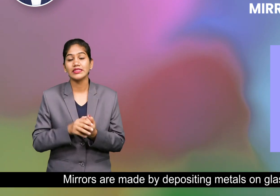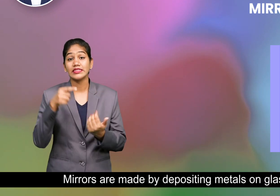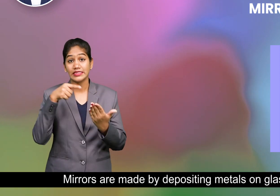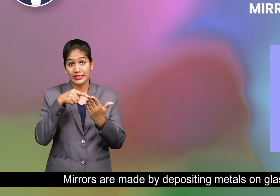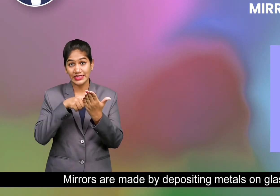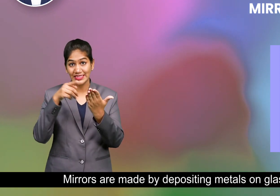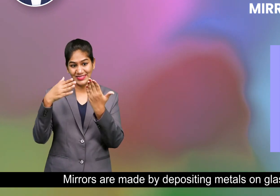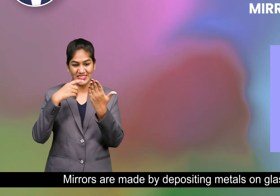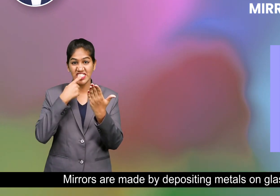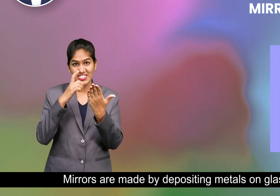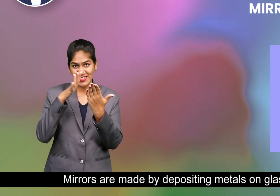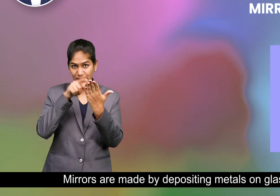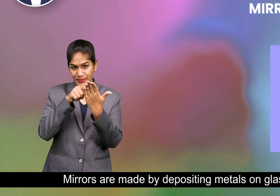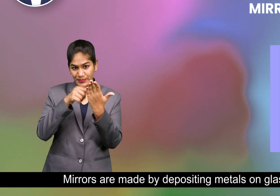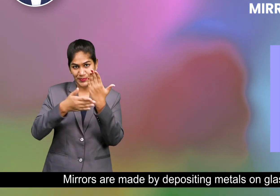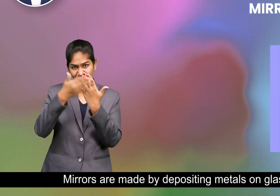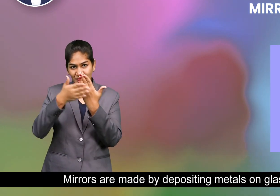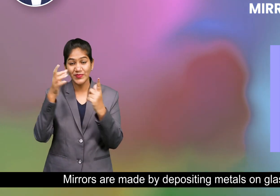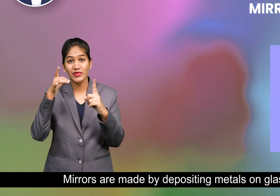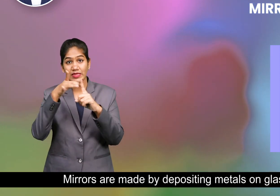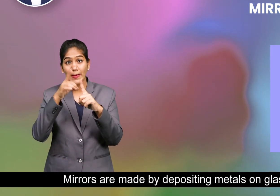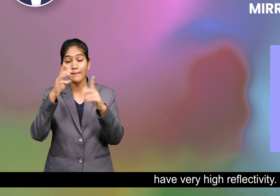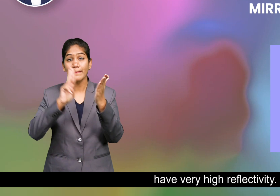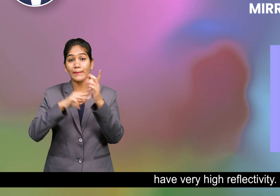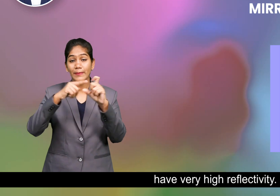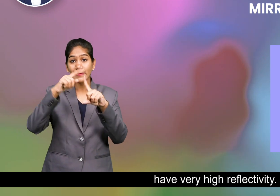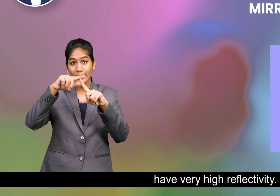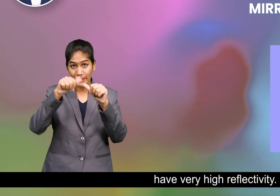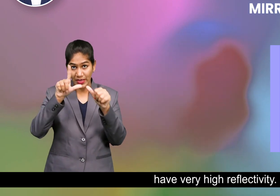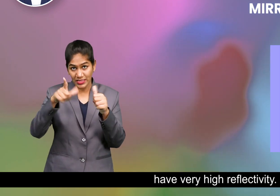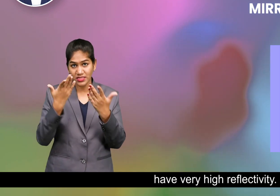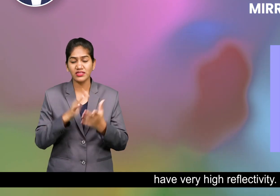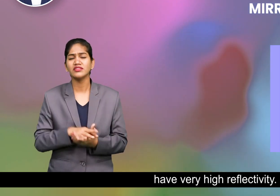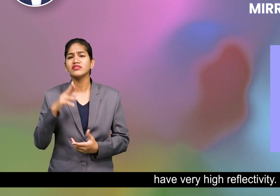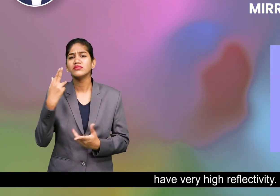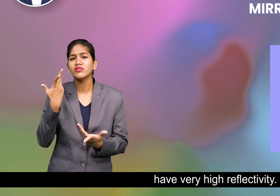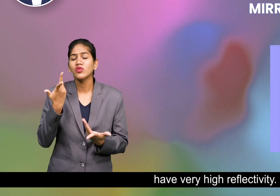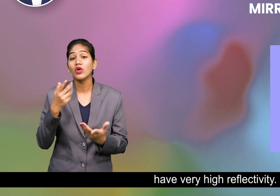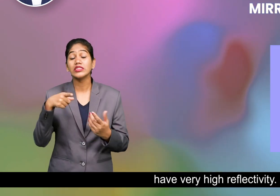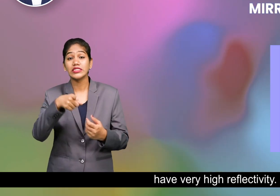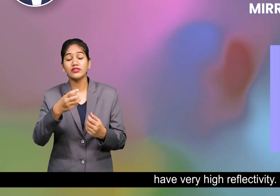metals on glass because metals have very high reflectivity.